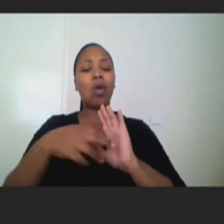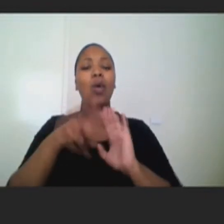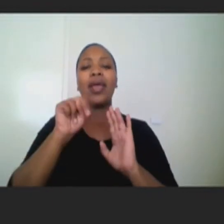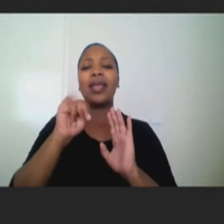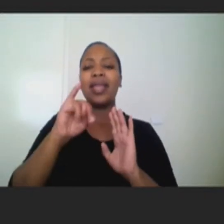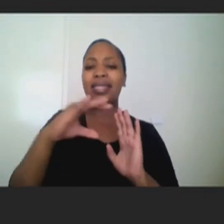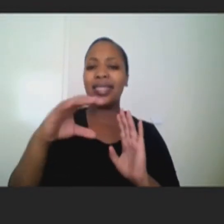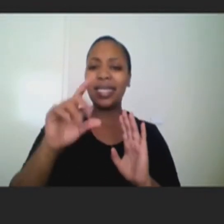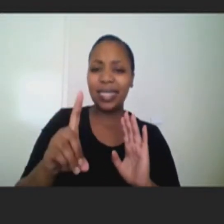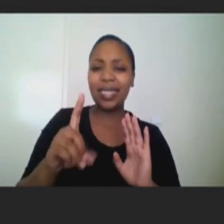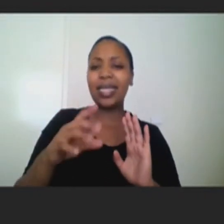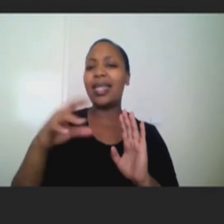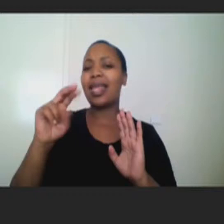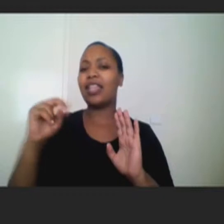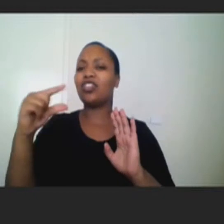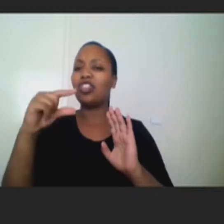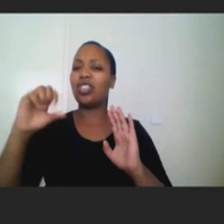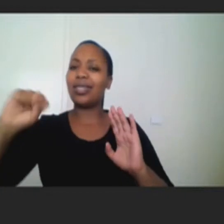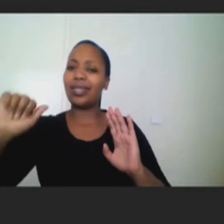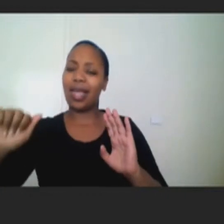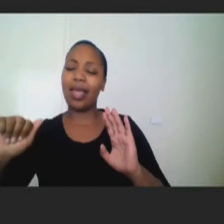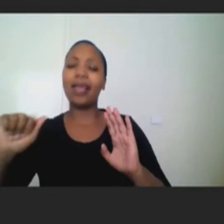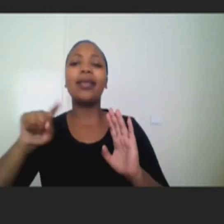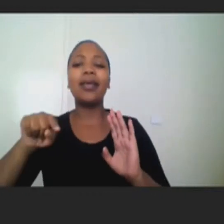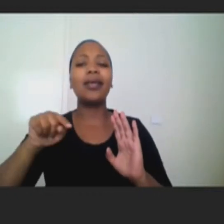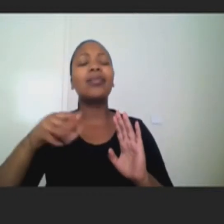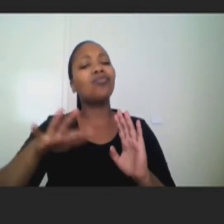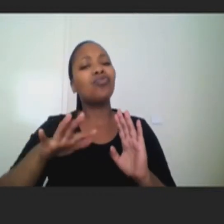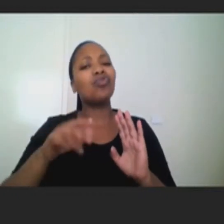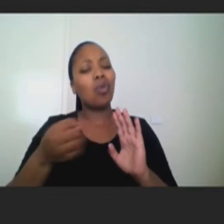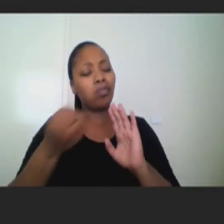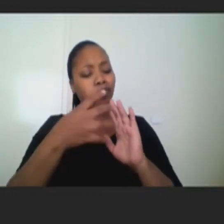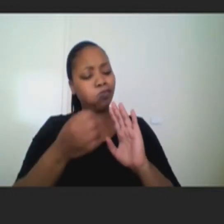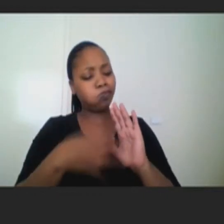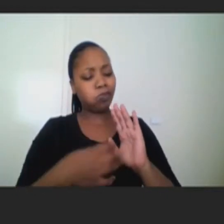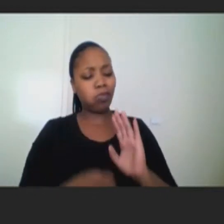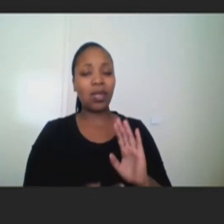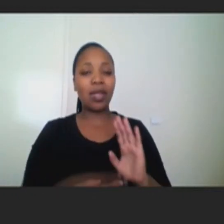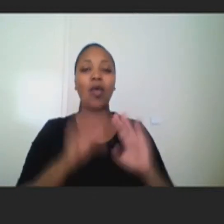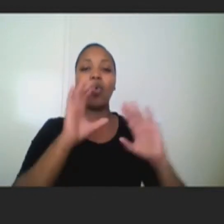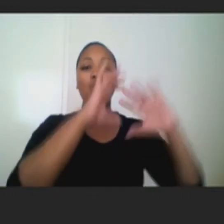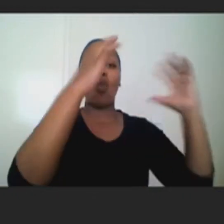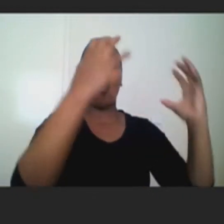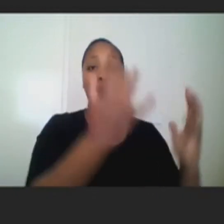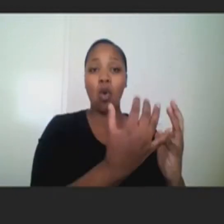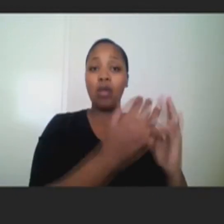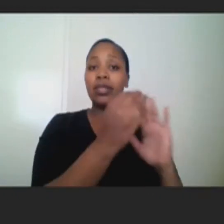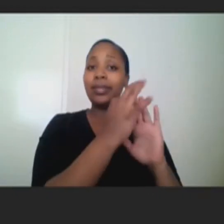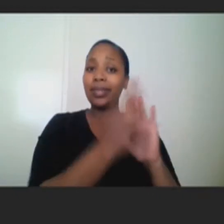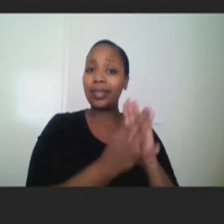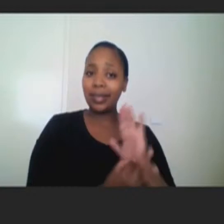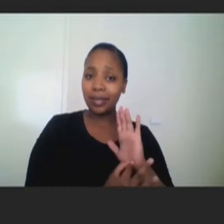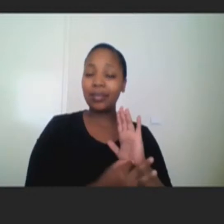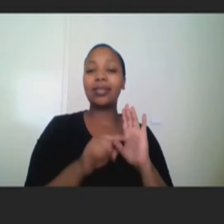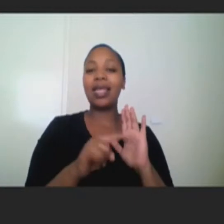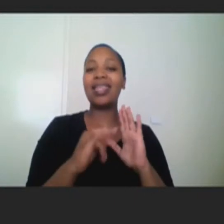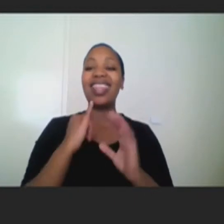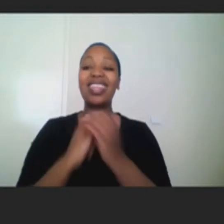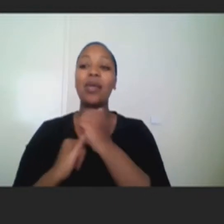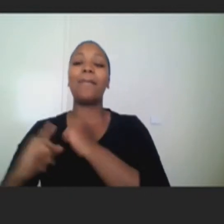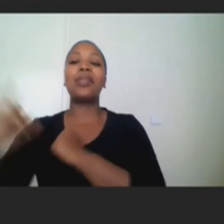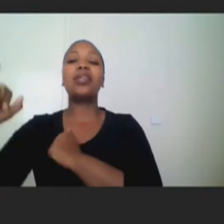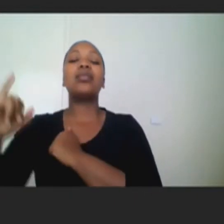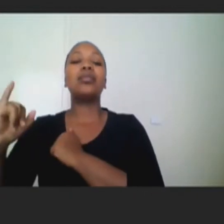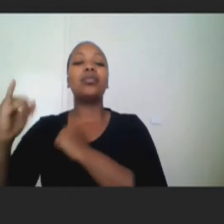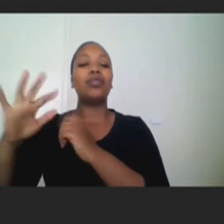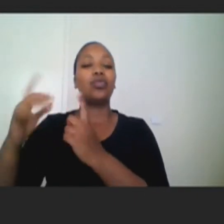the sequences, and it's the information together that was independently detected and loaded onto Gizeh that then made